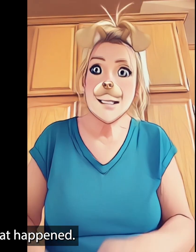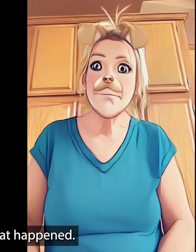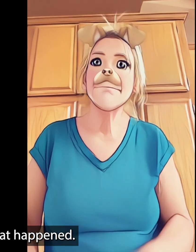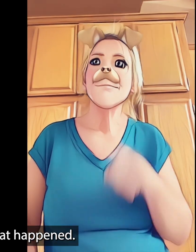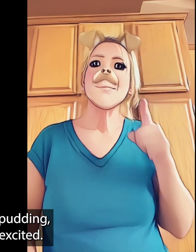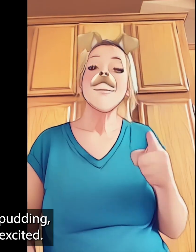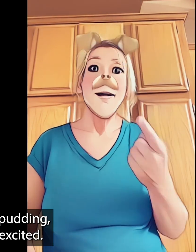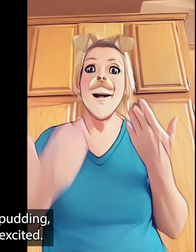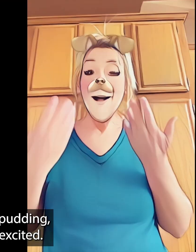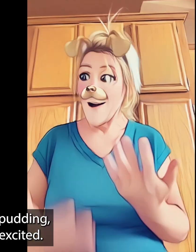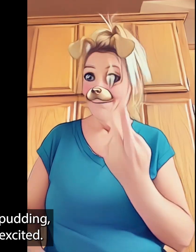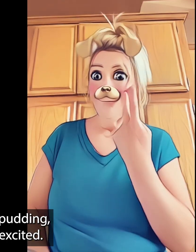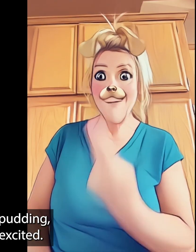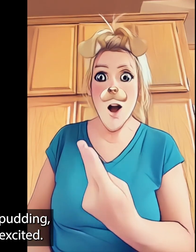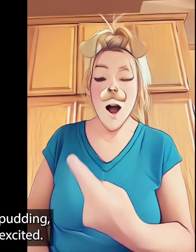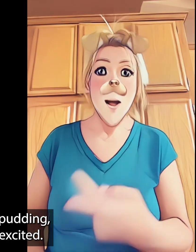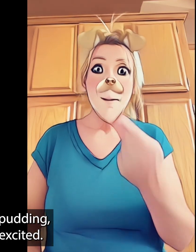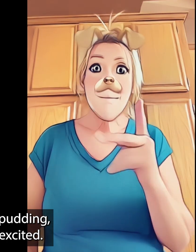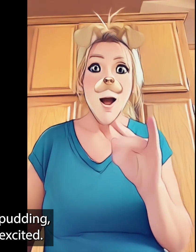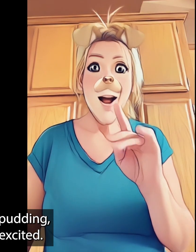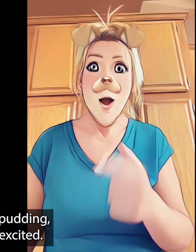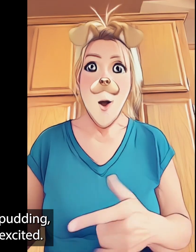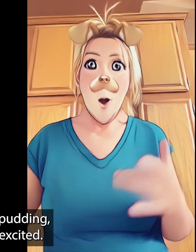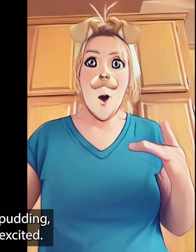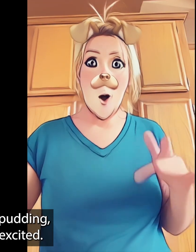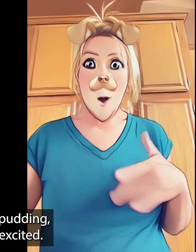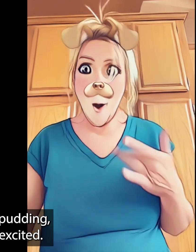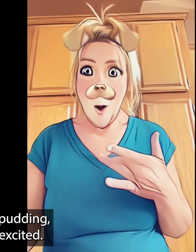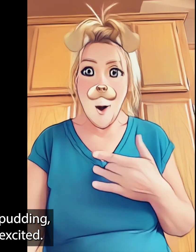happened. So he saw the rice pudding,